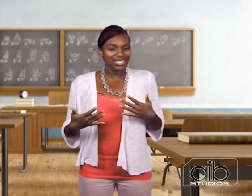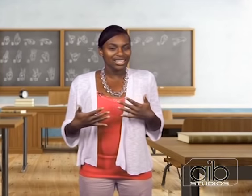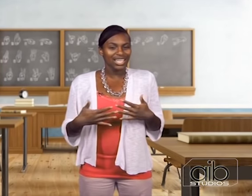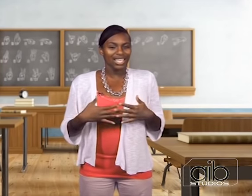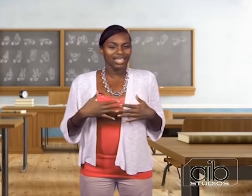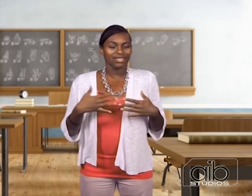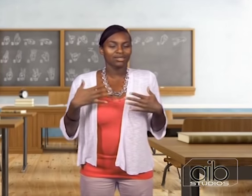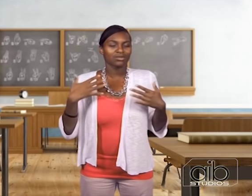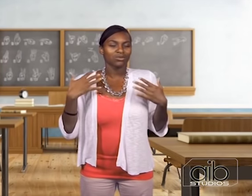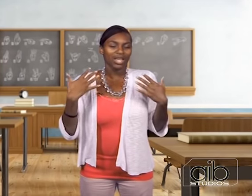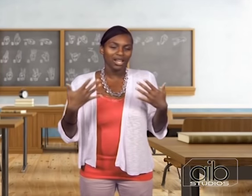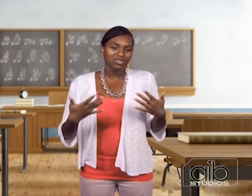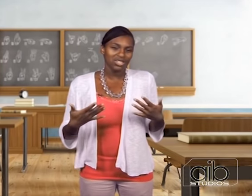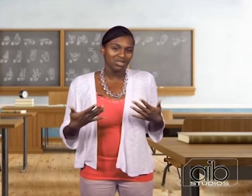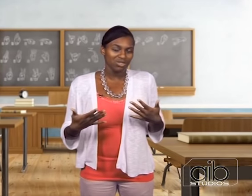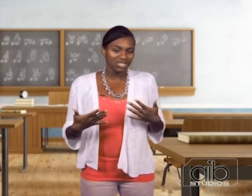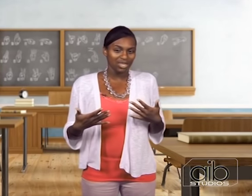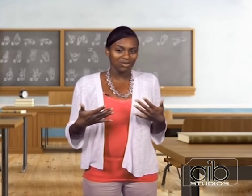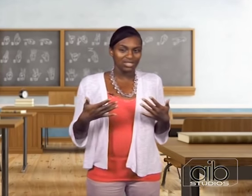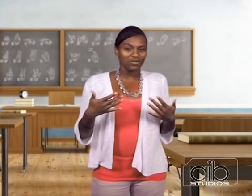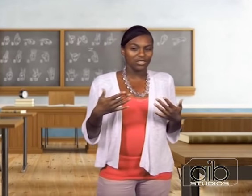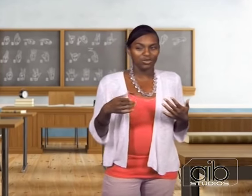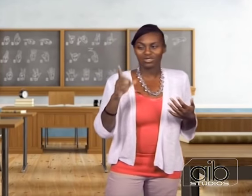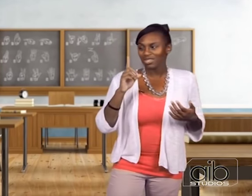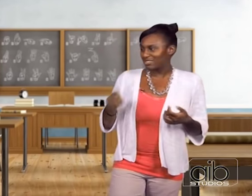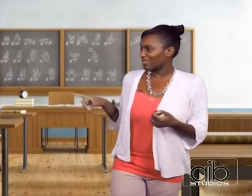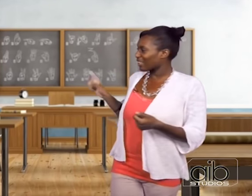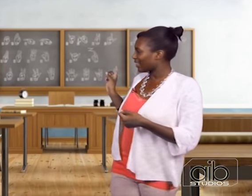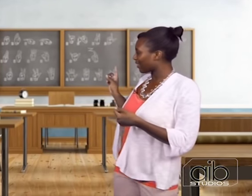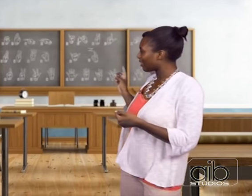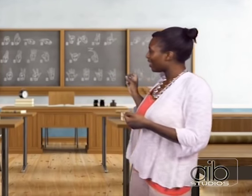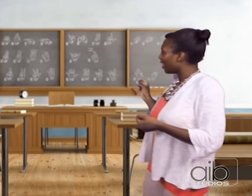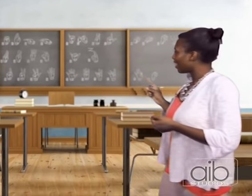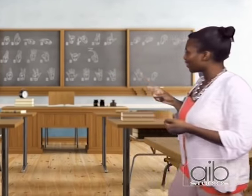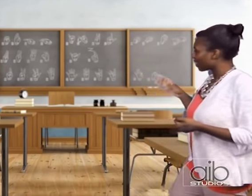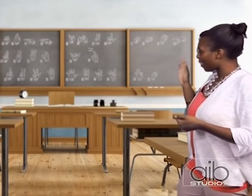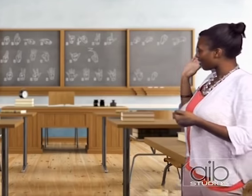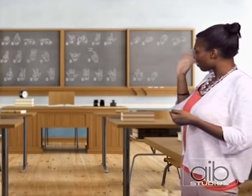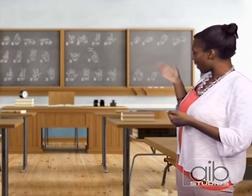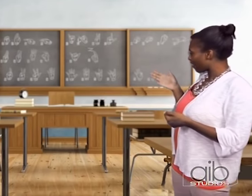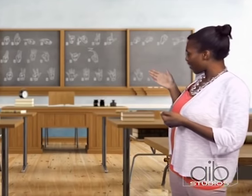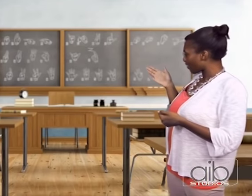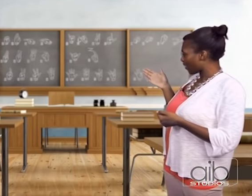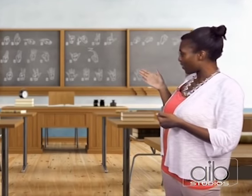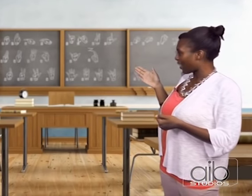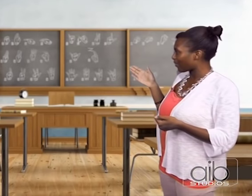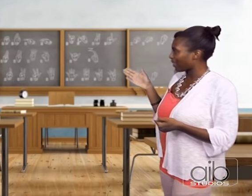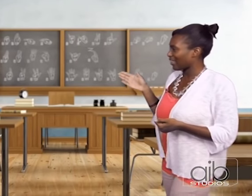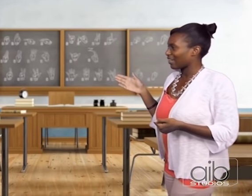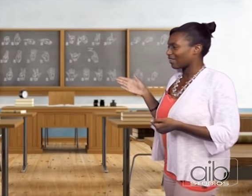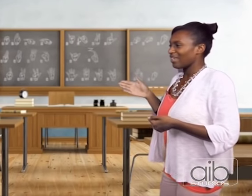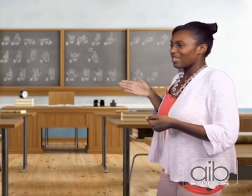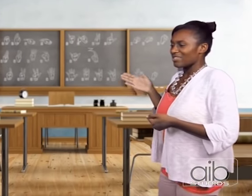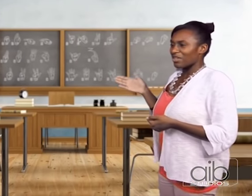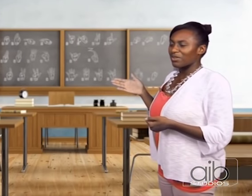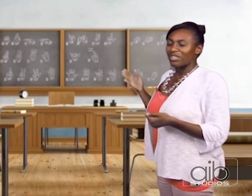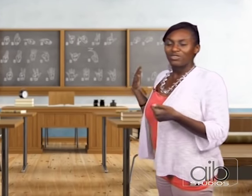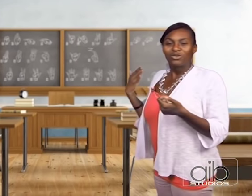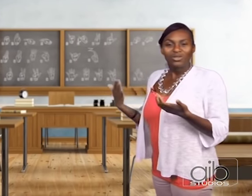signing and with how you can communicate with a deaf individual. So let's look at here and look at our dialogue that we have right here. So if you only